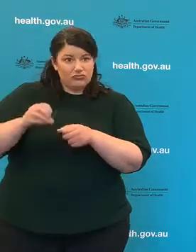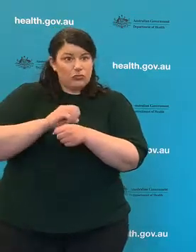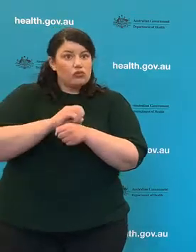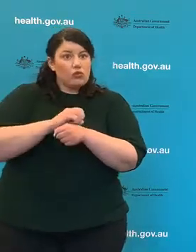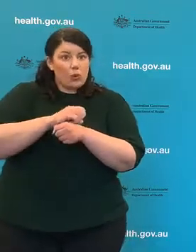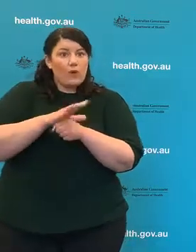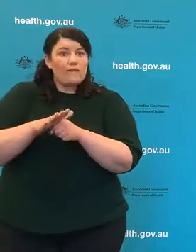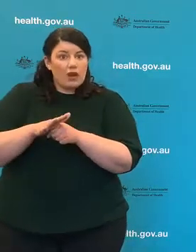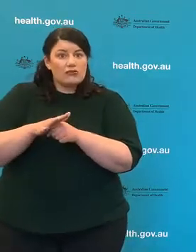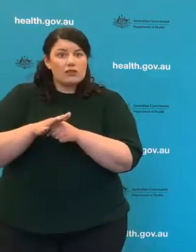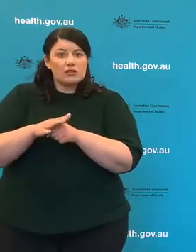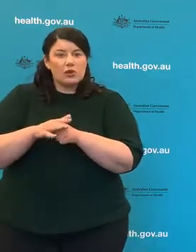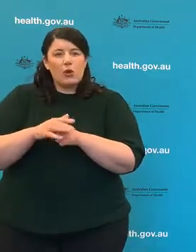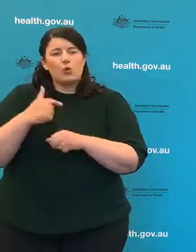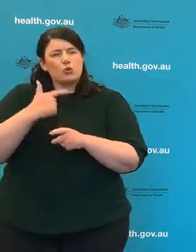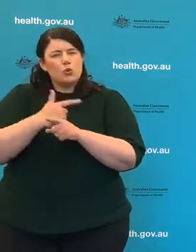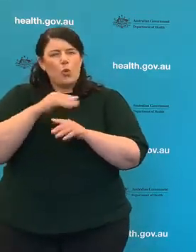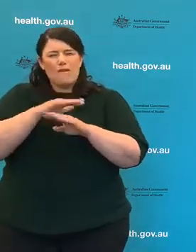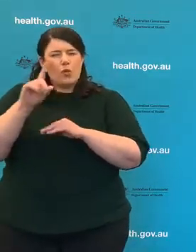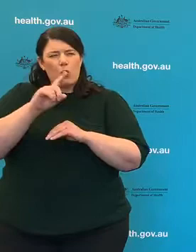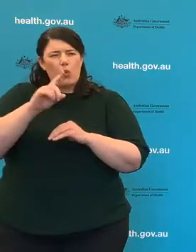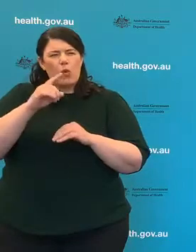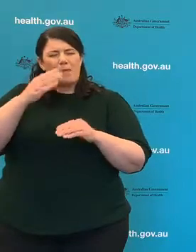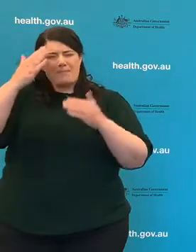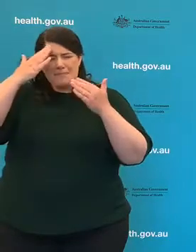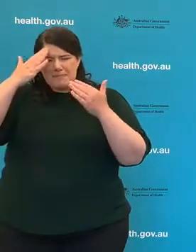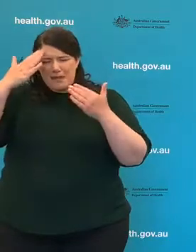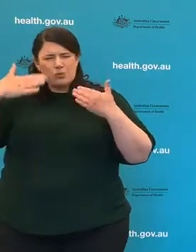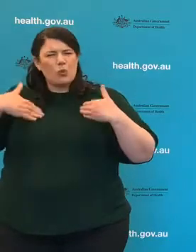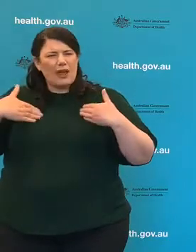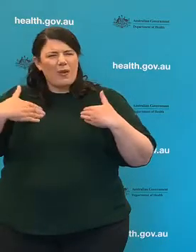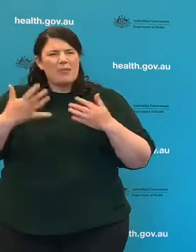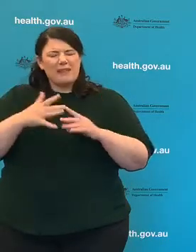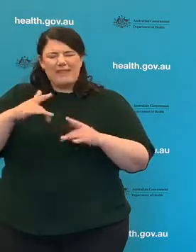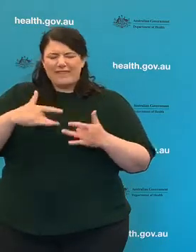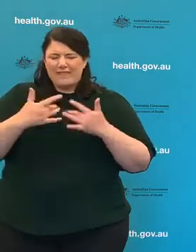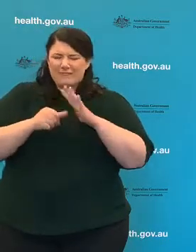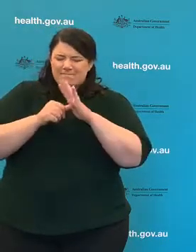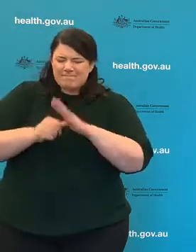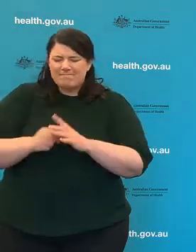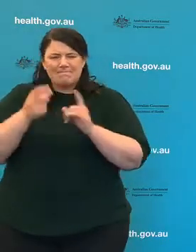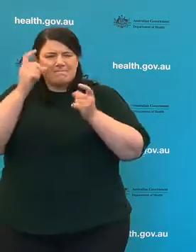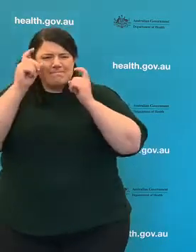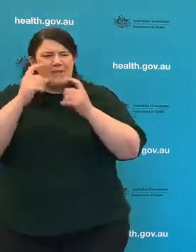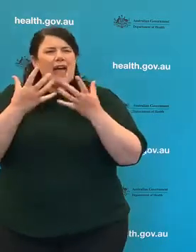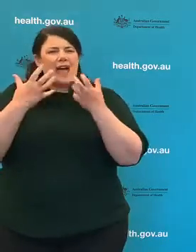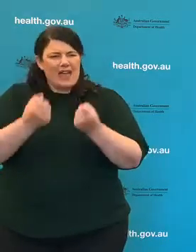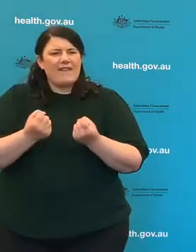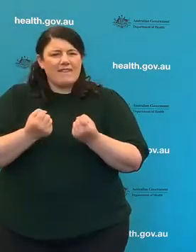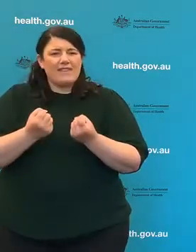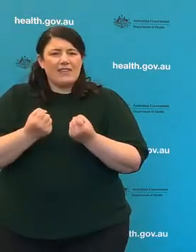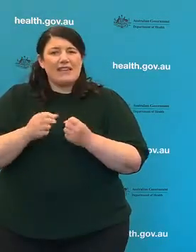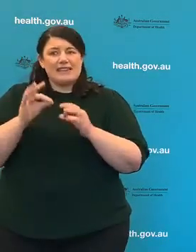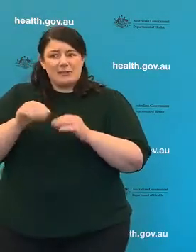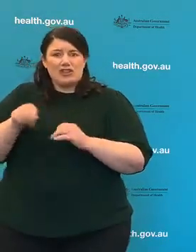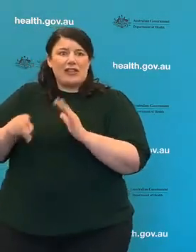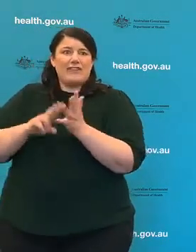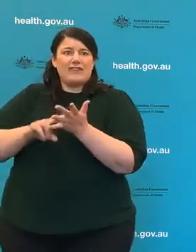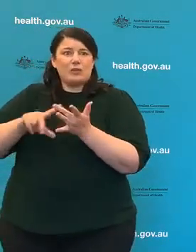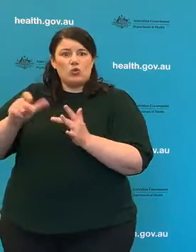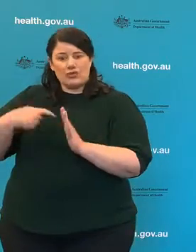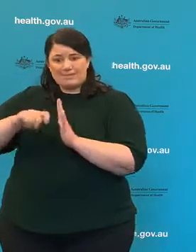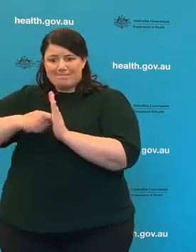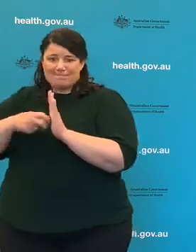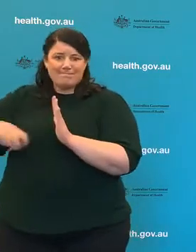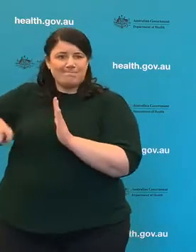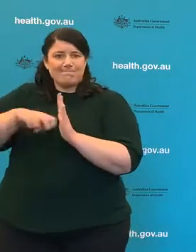on our mental health as a community, and particularly the mental health of Australians living in Victoria, in